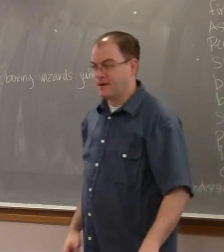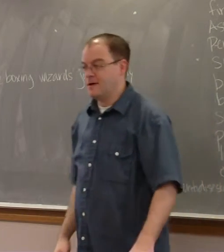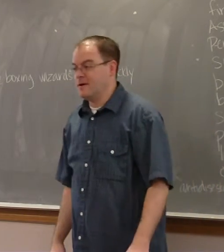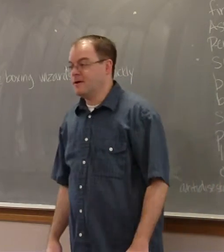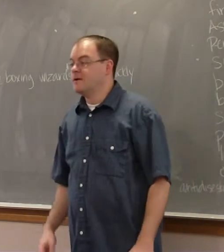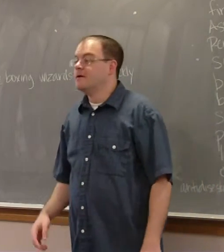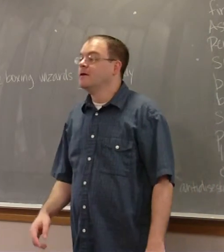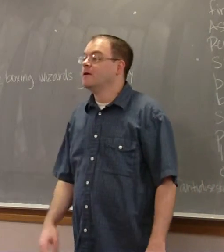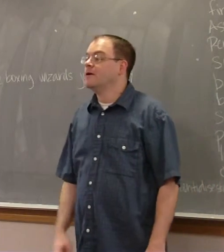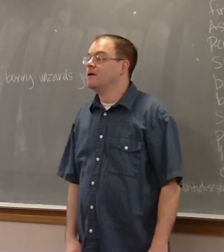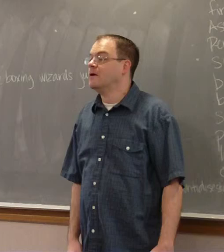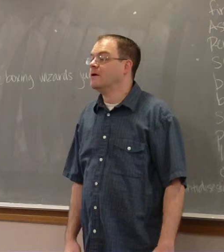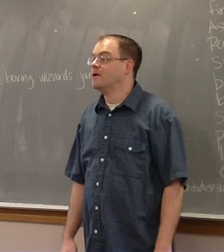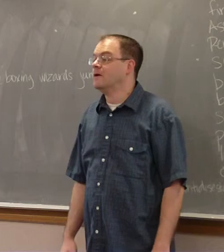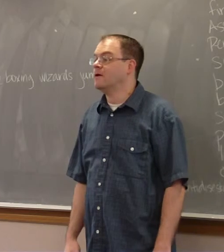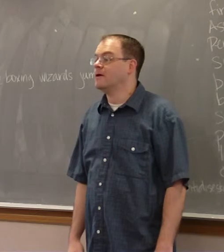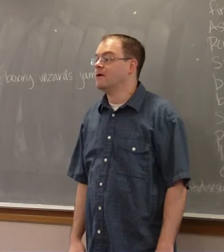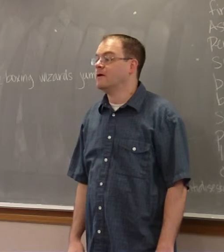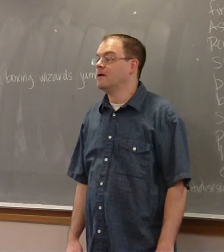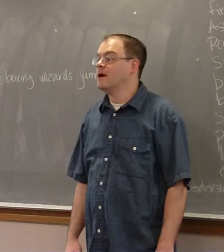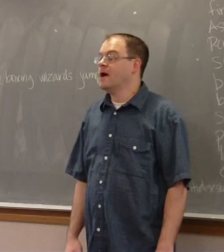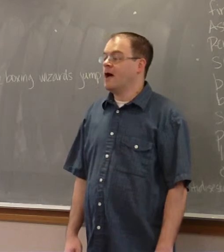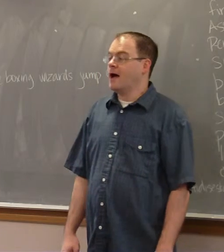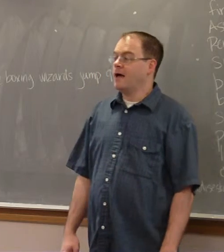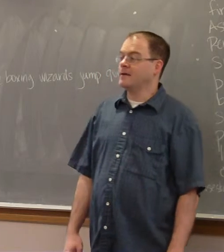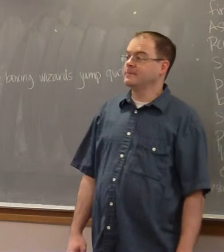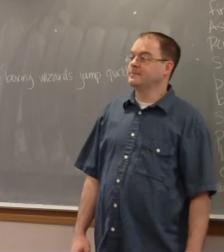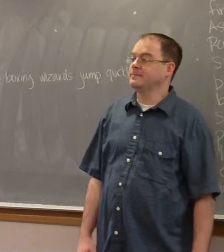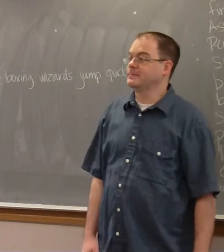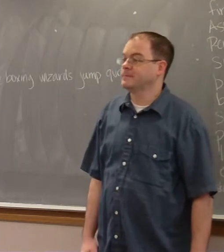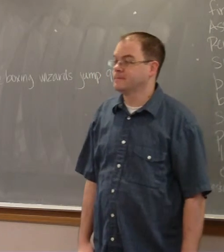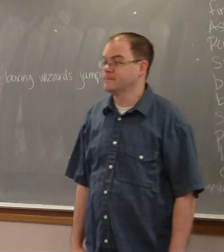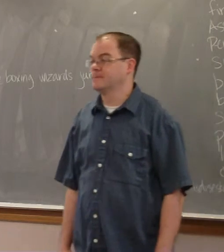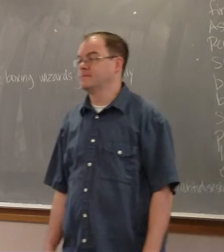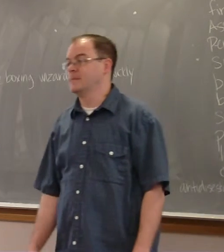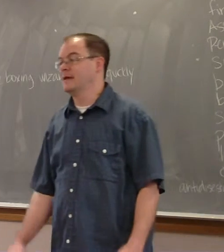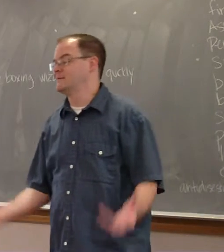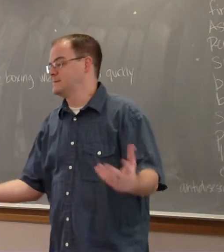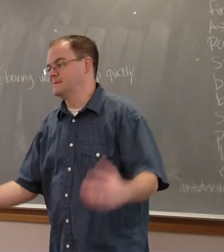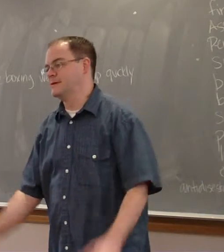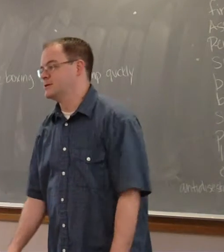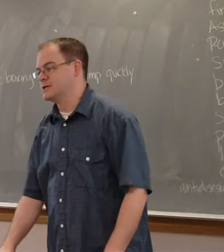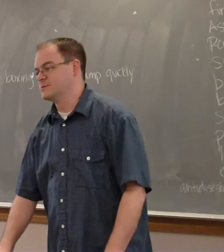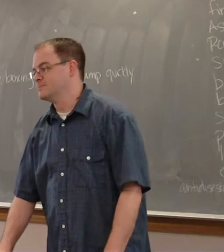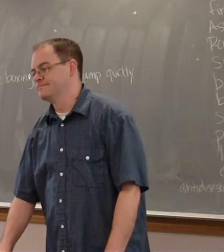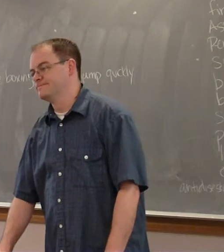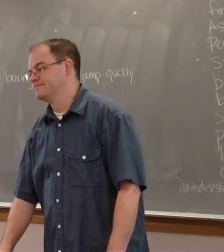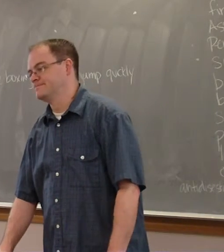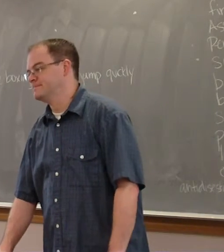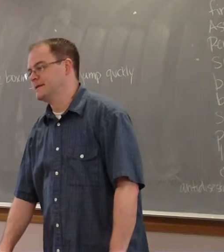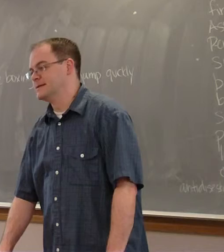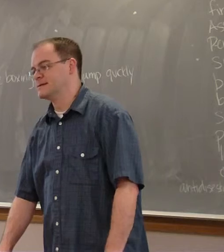So when would you use one or the other? It's interchangeable. Okay. It doesn't